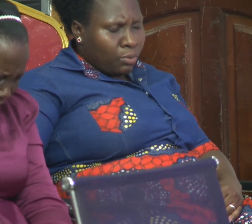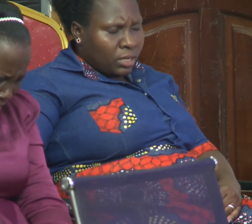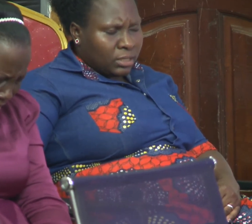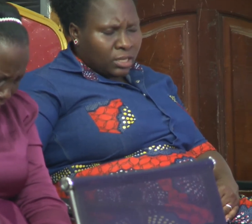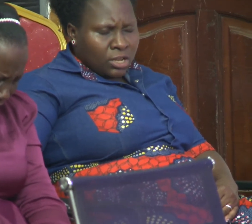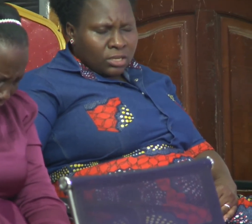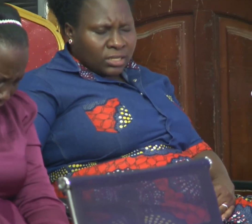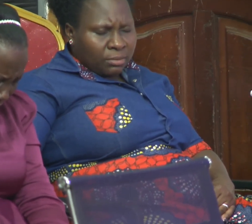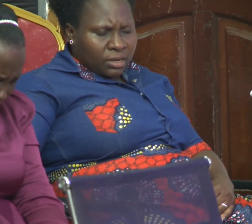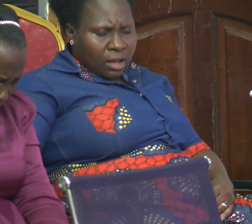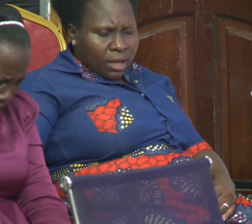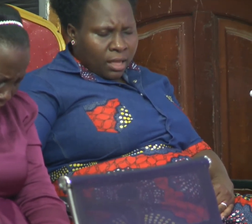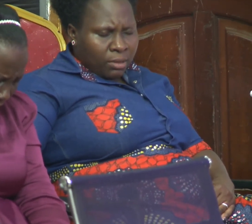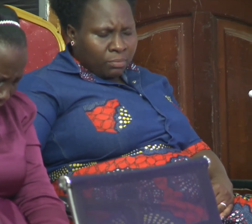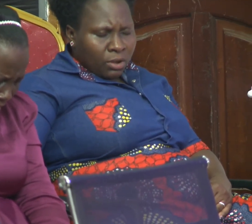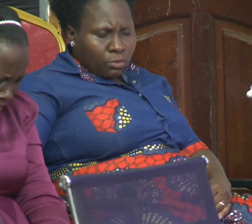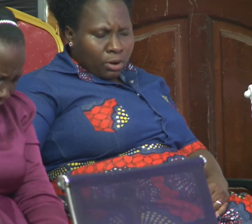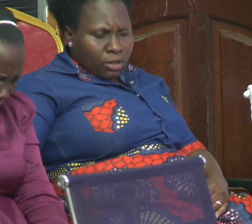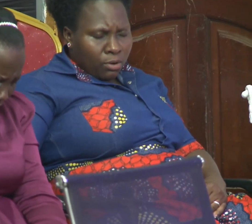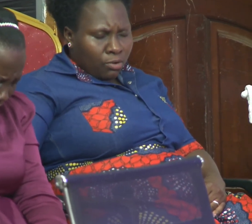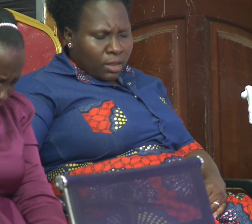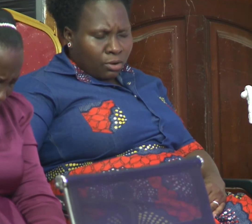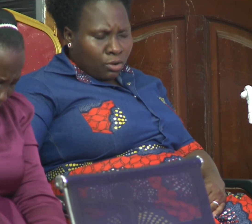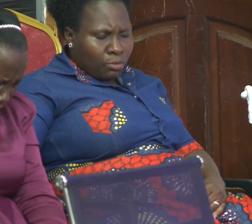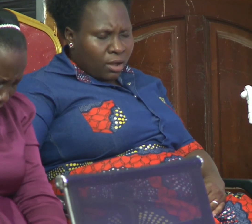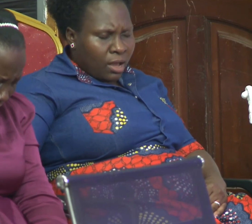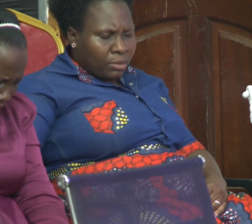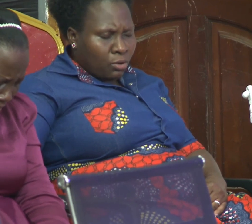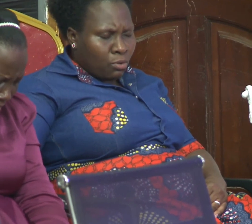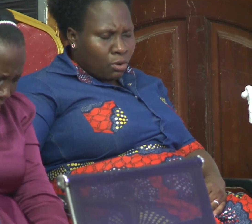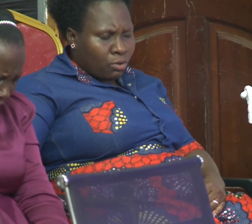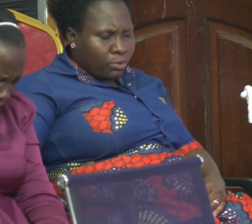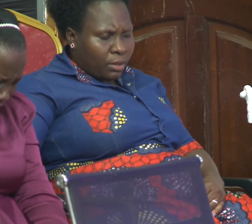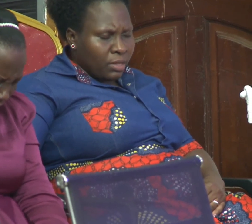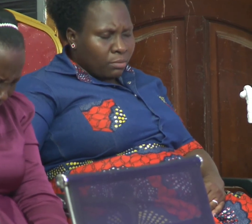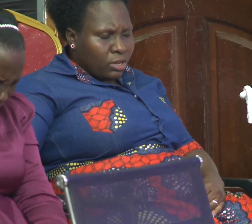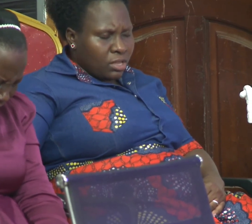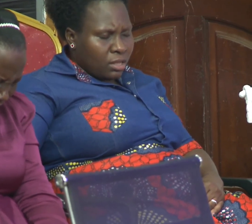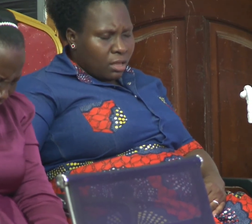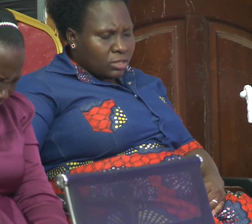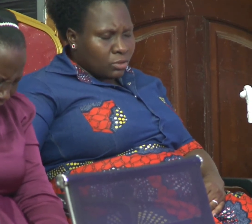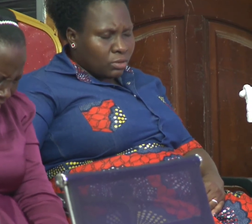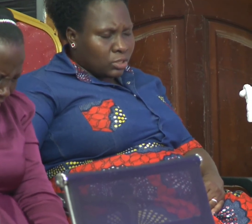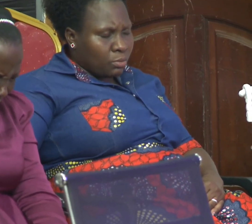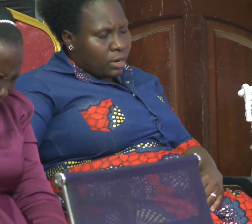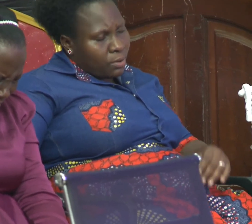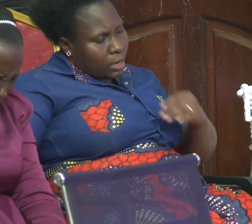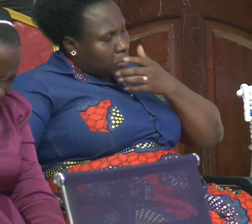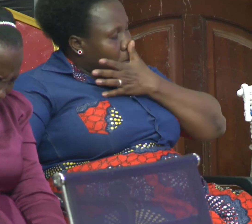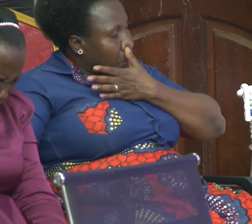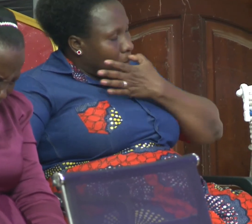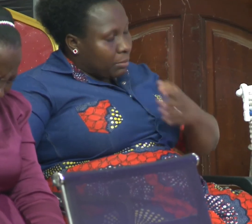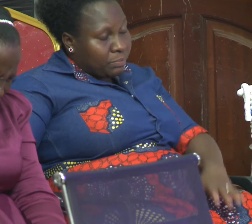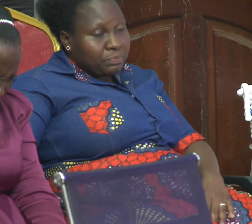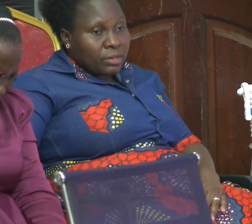babeere eggwanga erikutya. Abaana be bamusanyuse. Abaana be bakuweereze. N'omwami we ne famire eyo natugisabidde